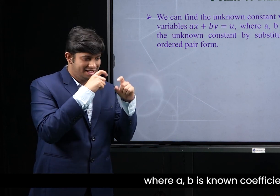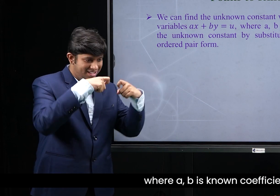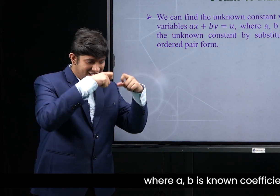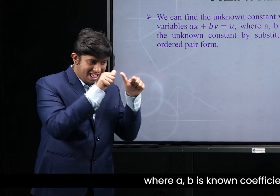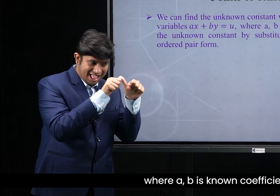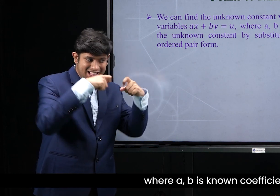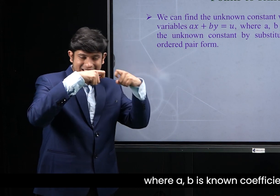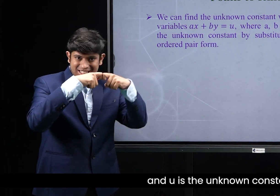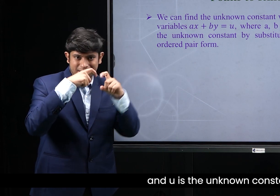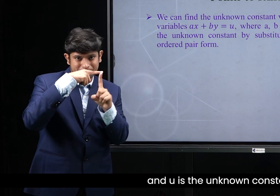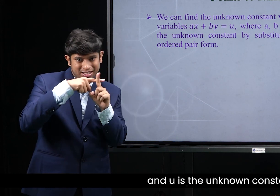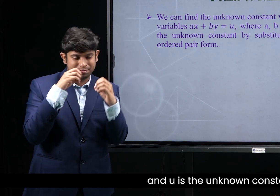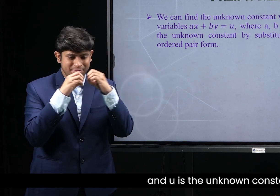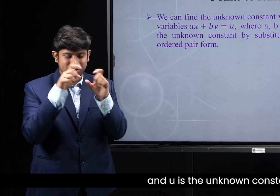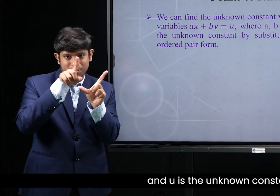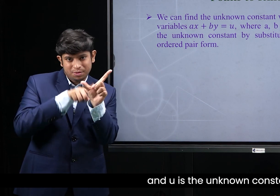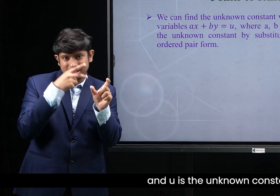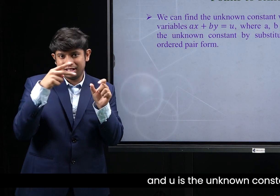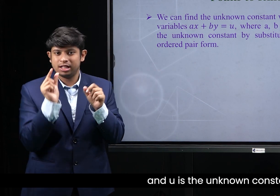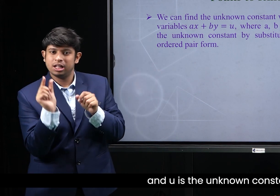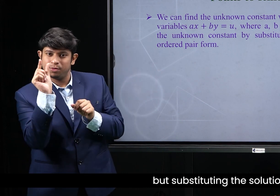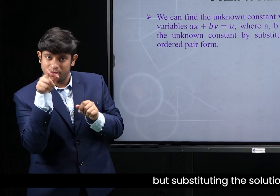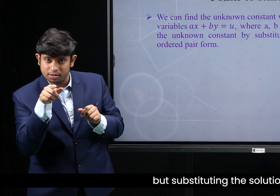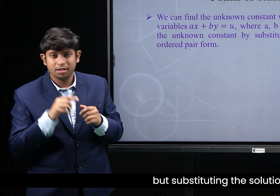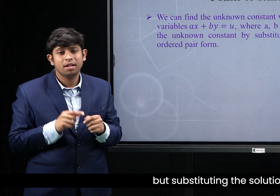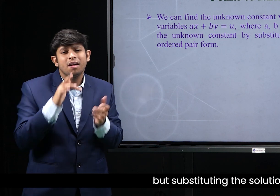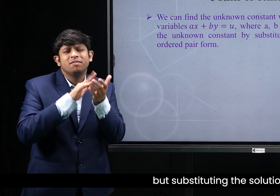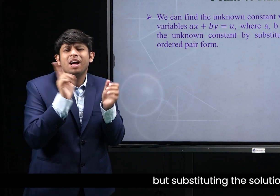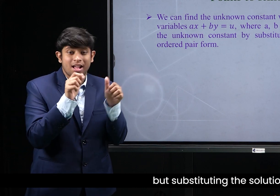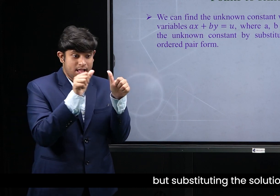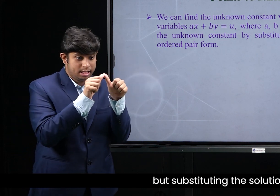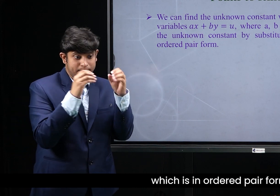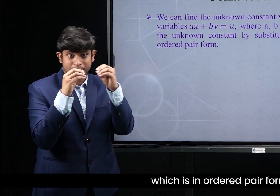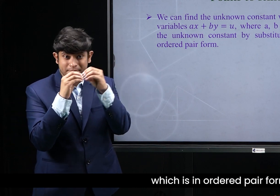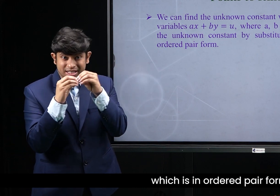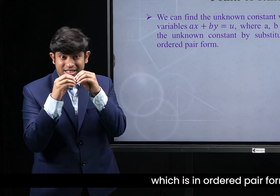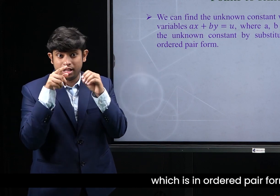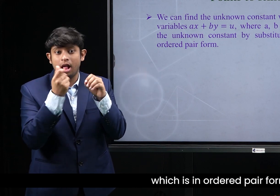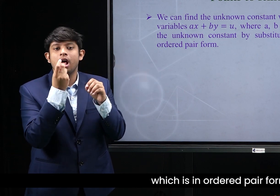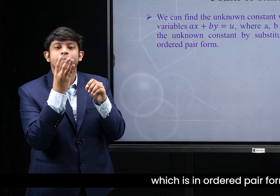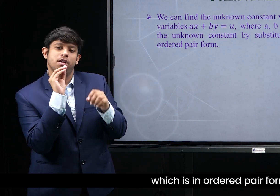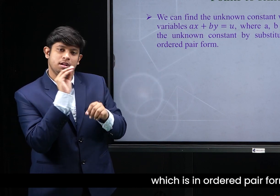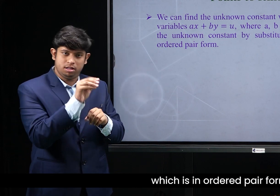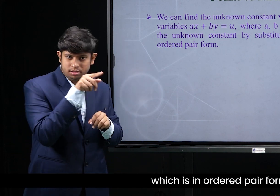known coefficients and u is the unknown constant, by substituting the solution, which is an ordered pair form.